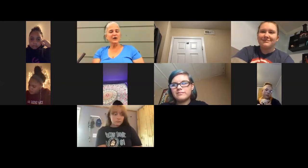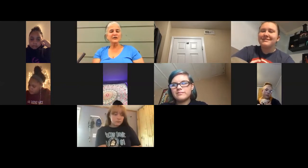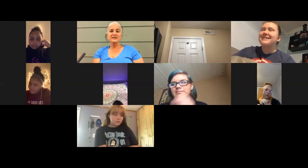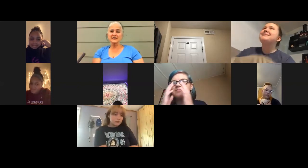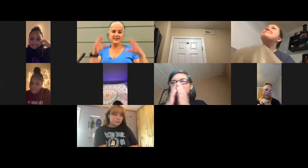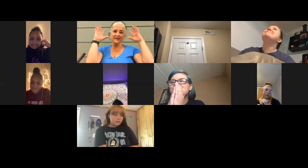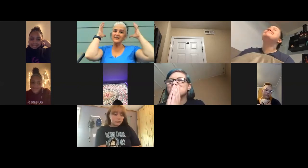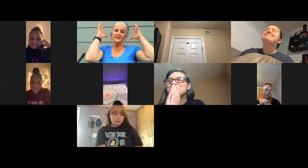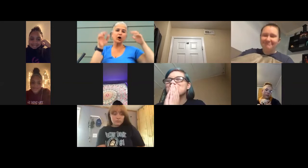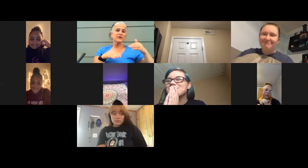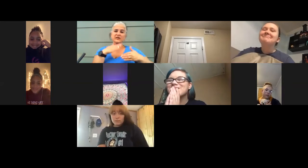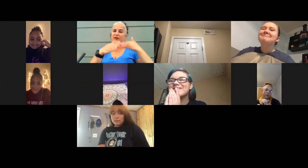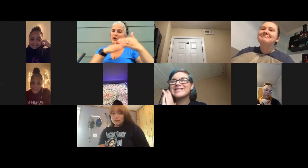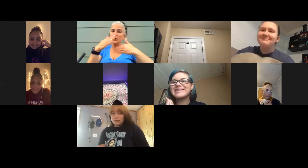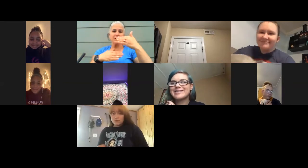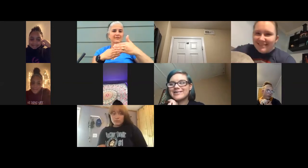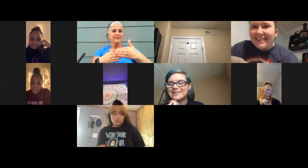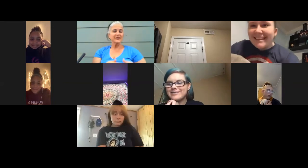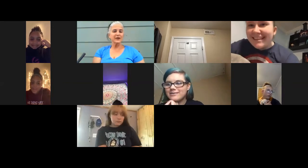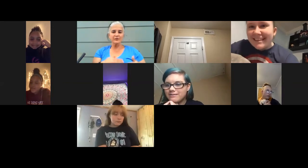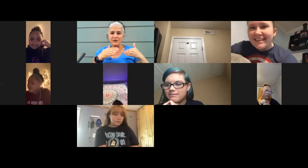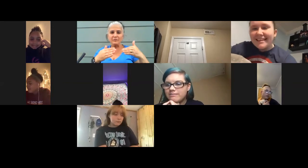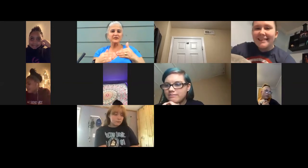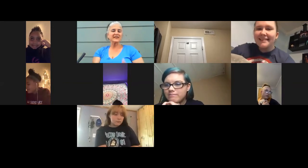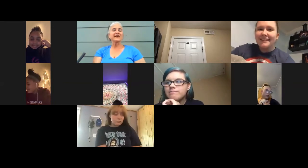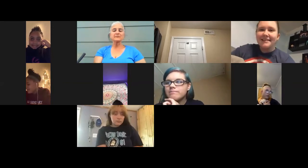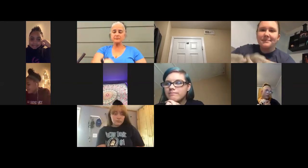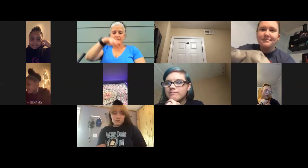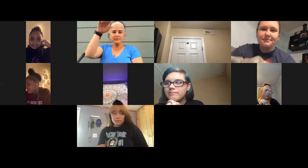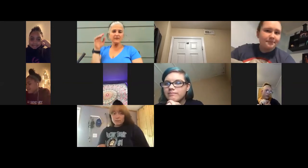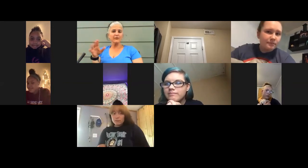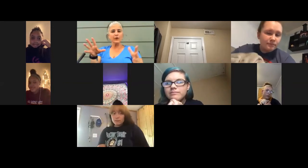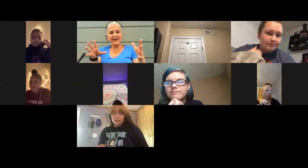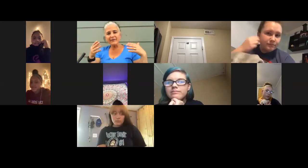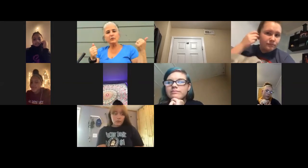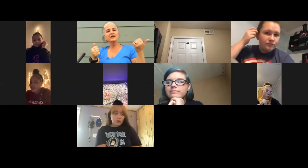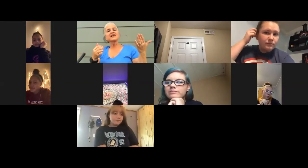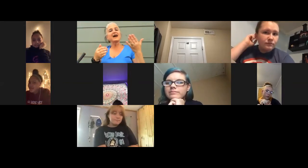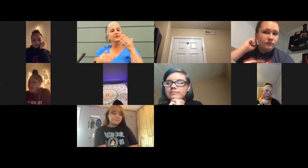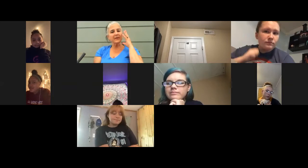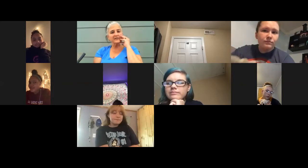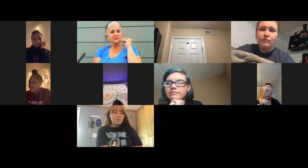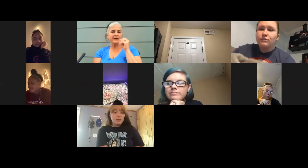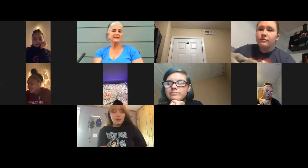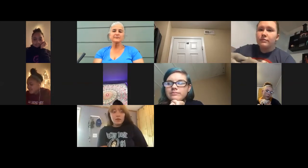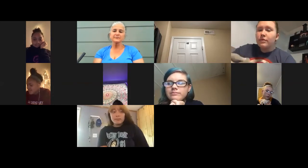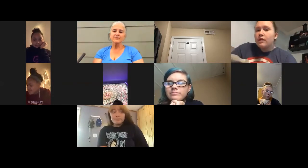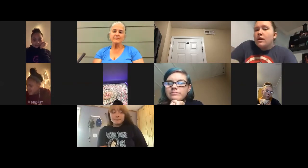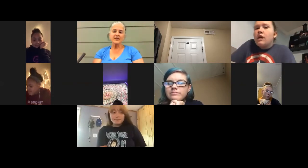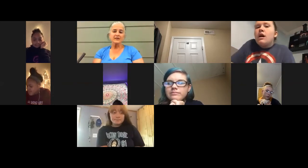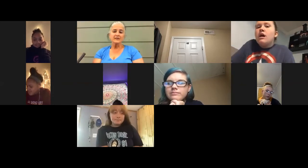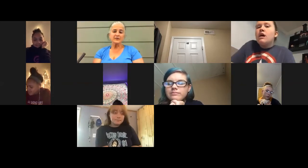God. So, Disney is always going to go, do the most they can for everyone to have the best